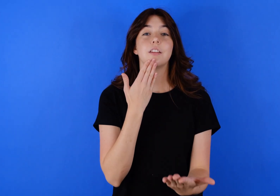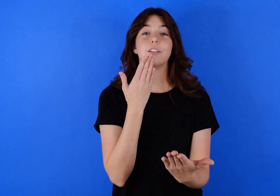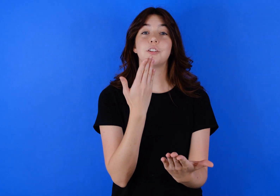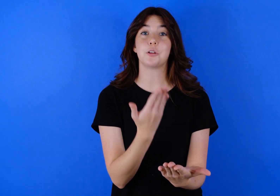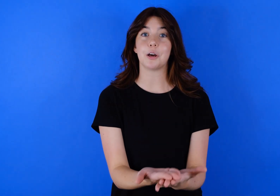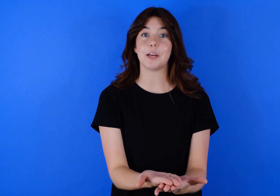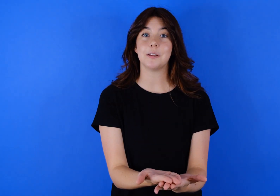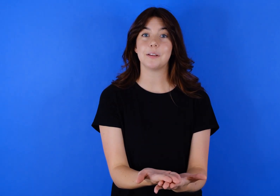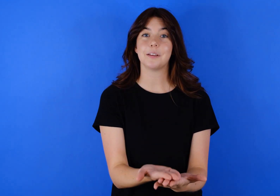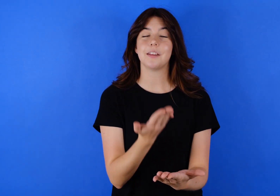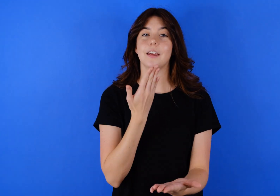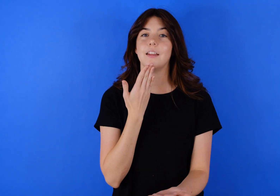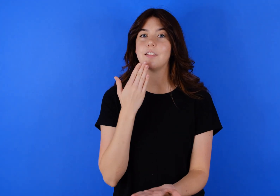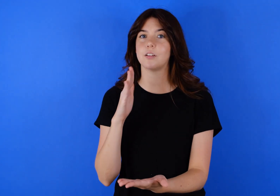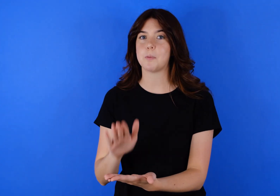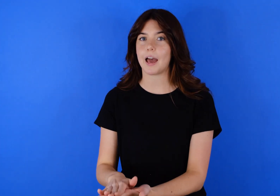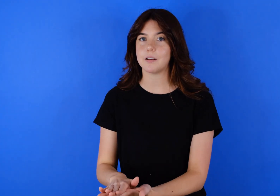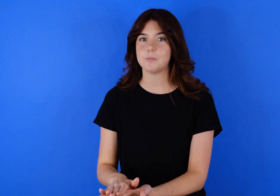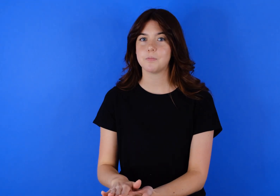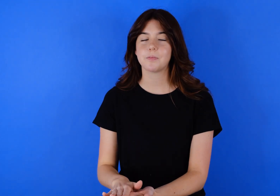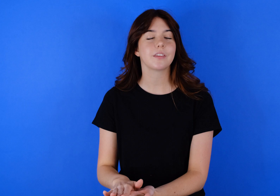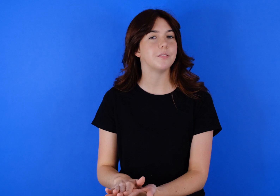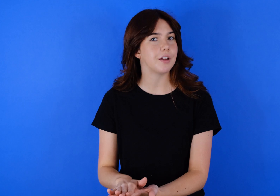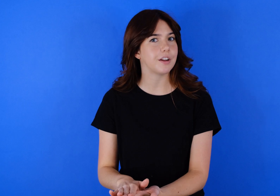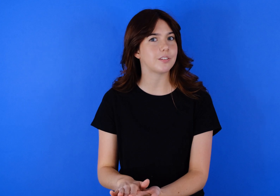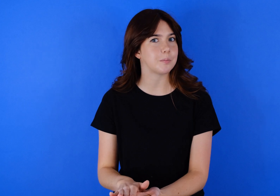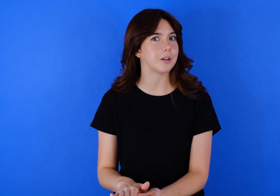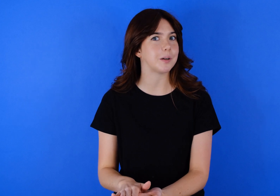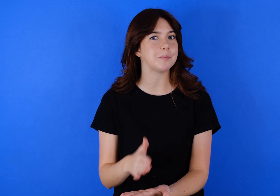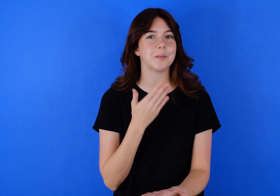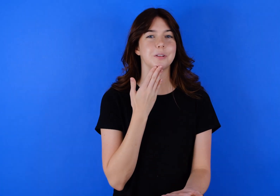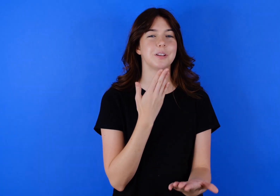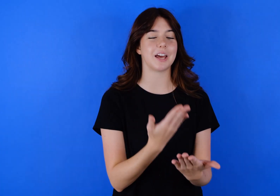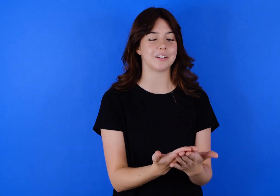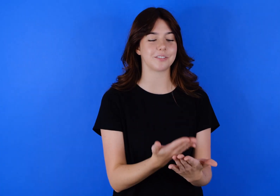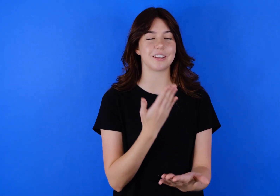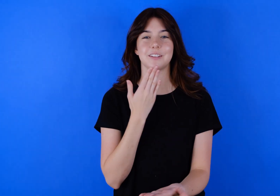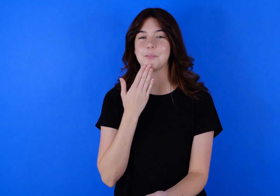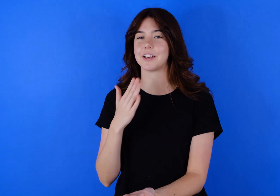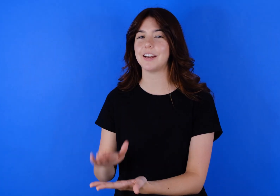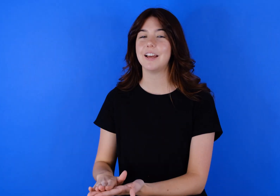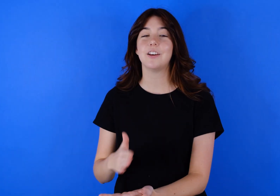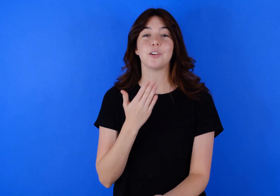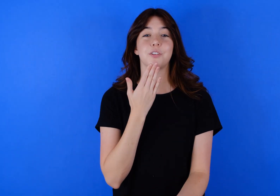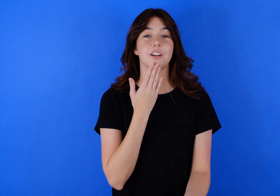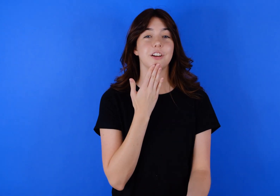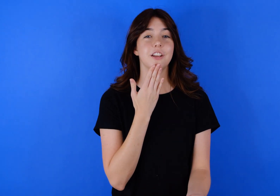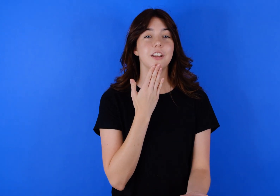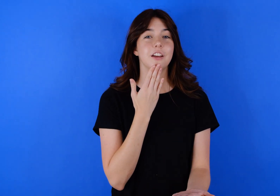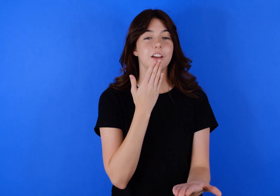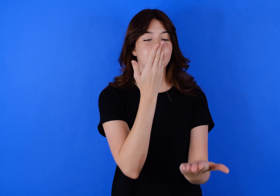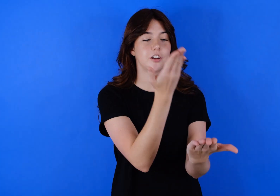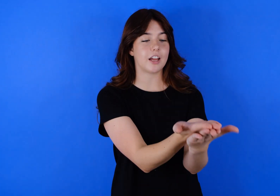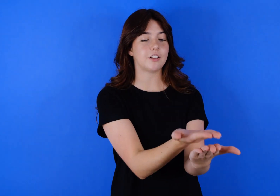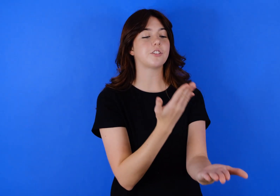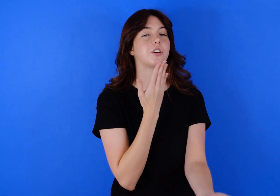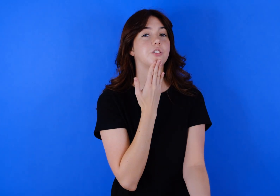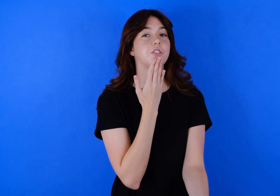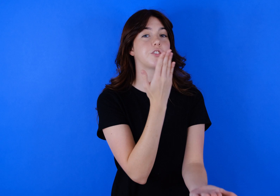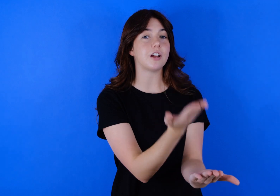is good, and this is bad. Very similar. Those two sides are really similar. So for good, your hand just goes straight